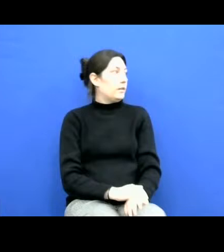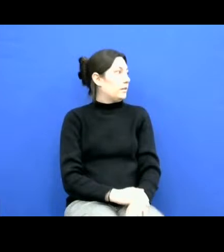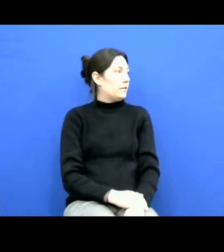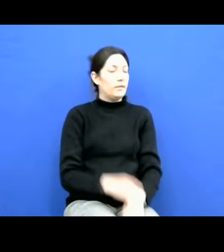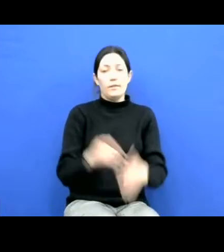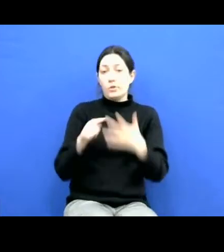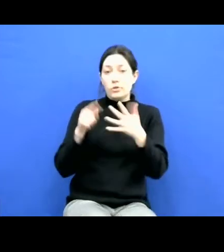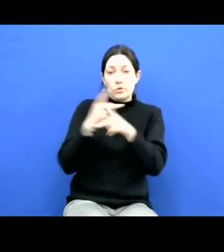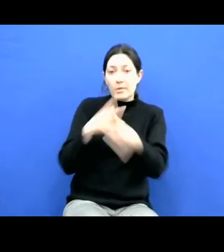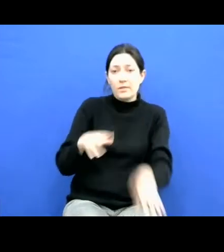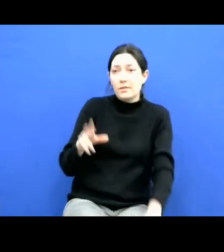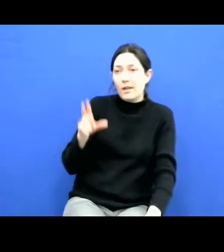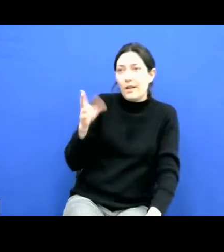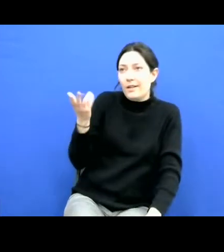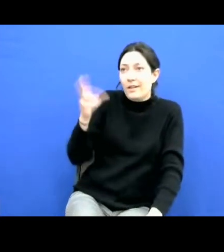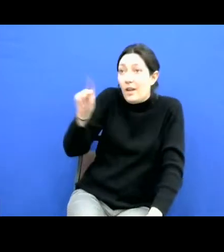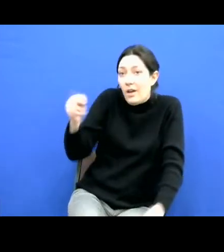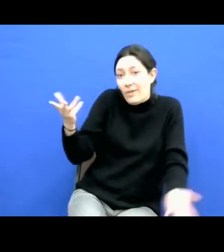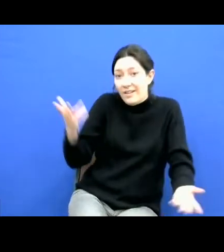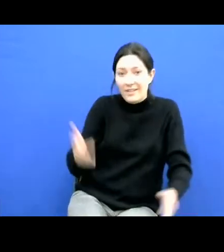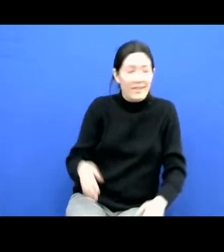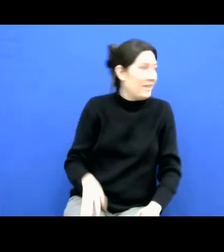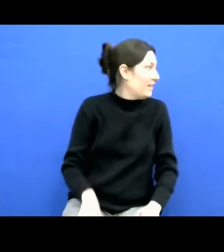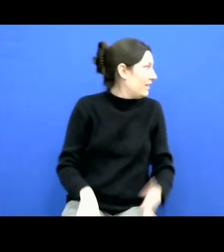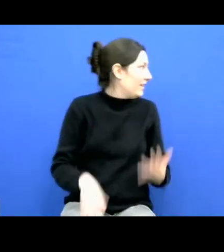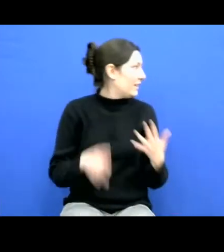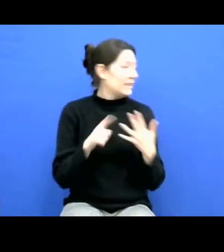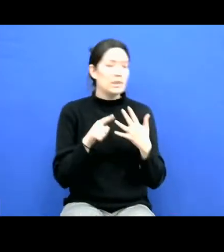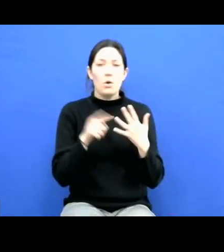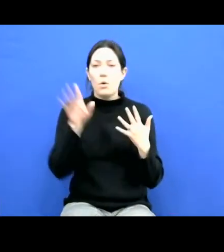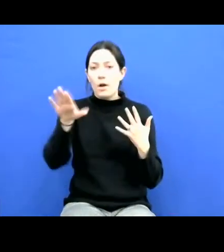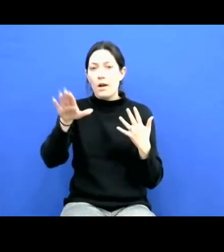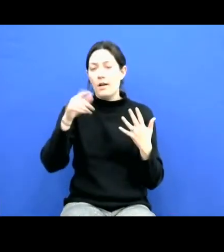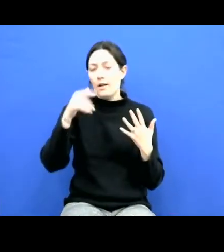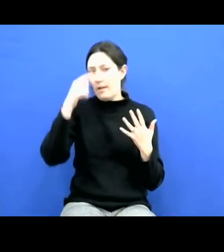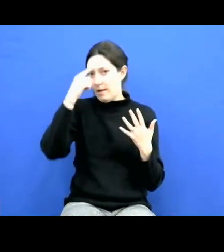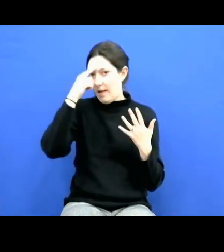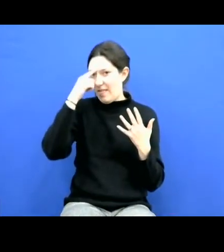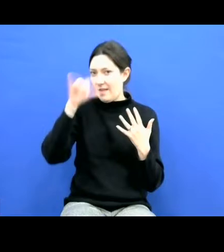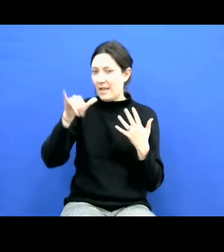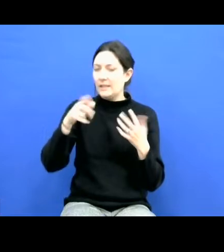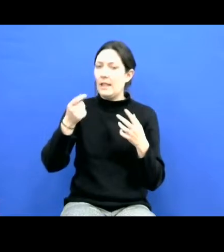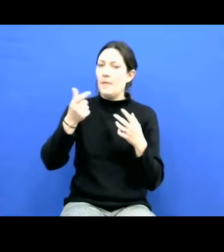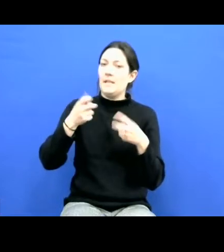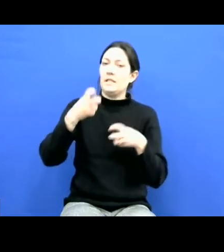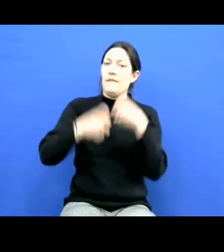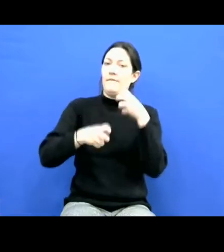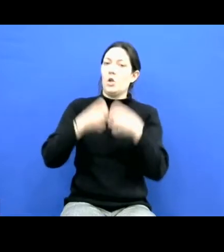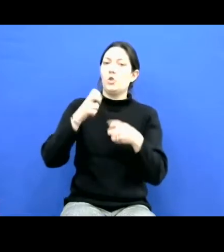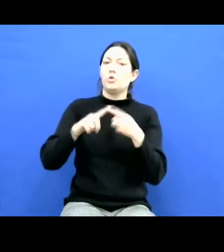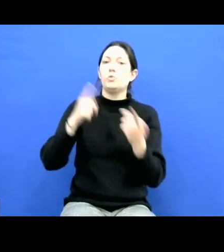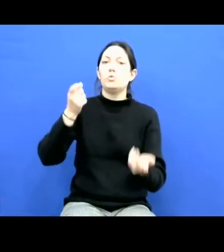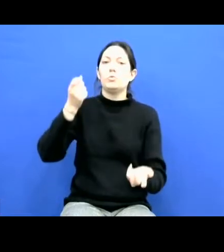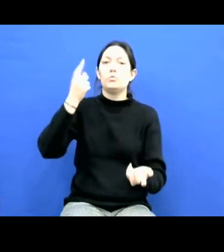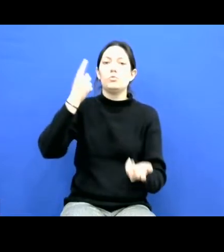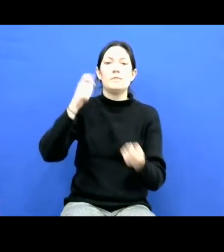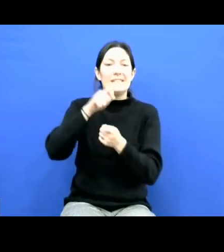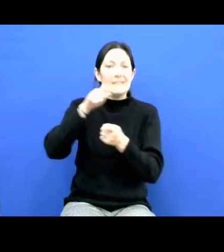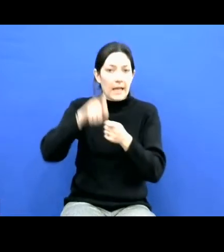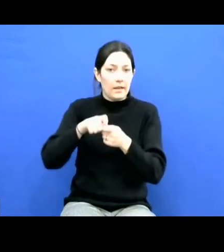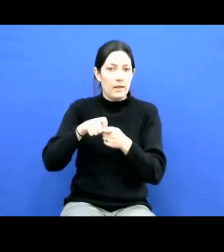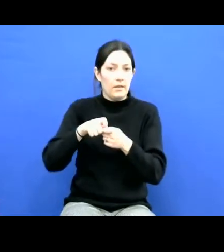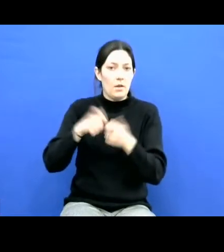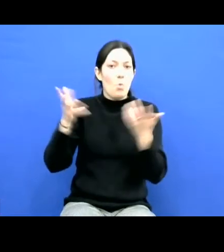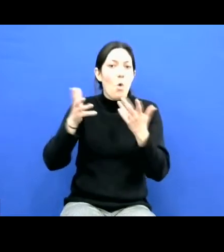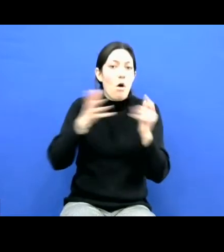No. Okay. I think it's a little difficult to understand exactly what